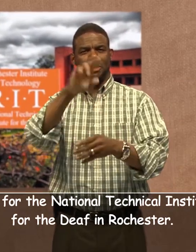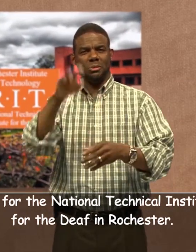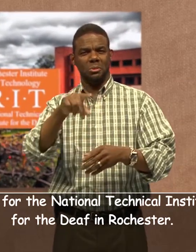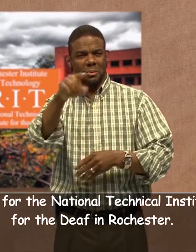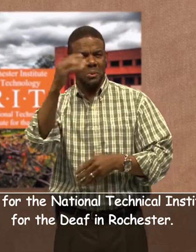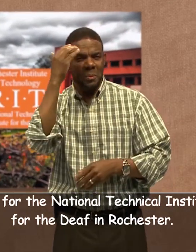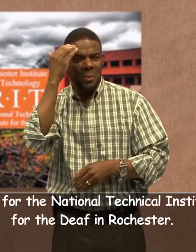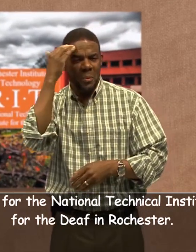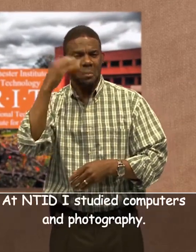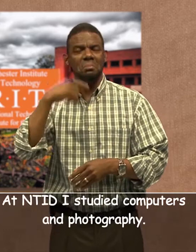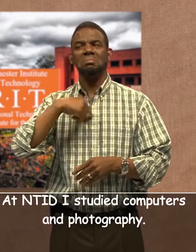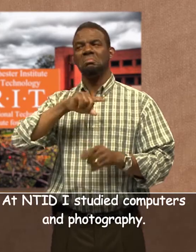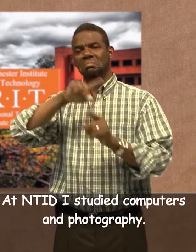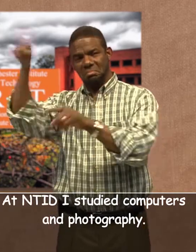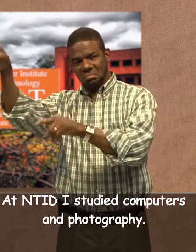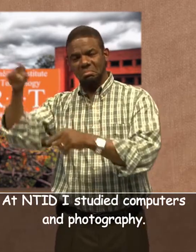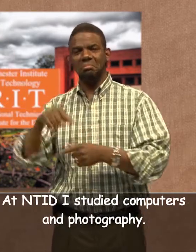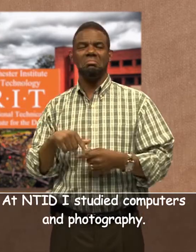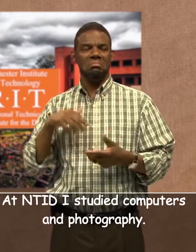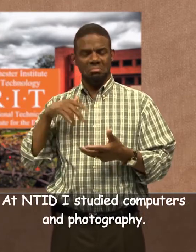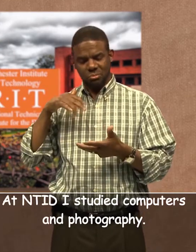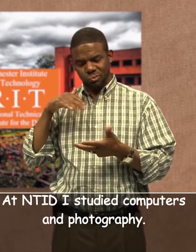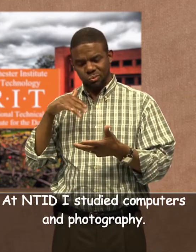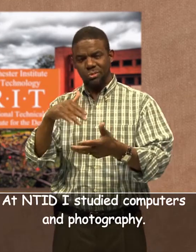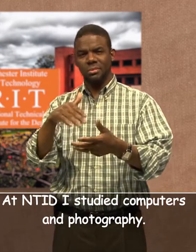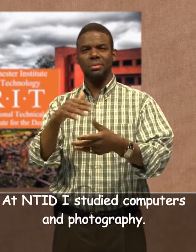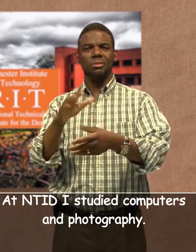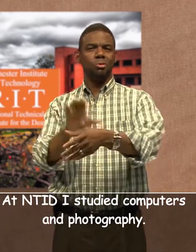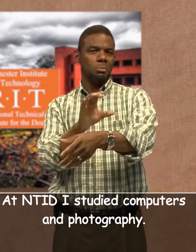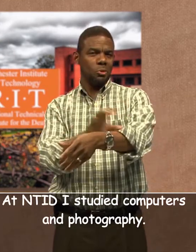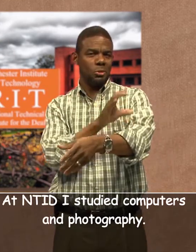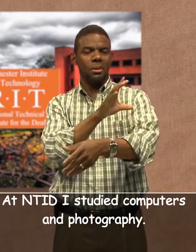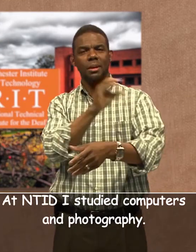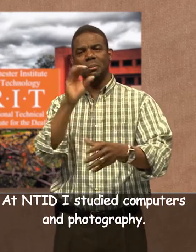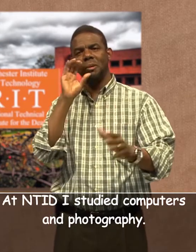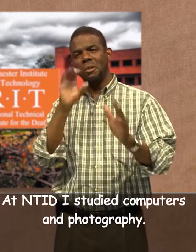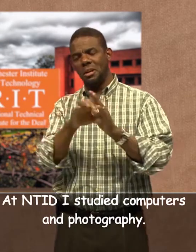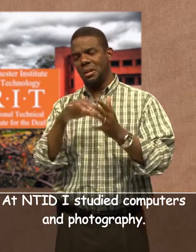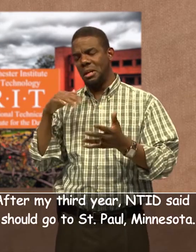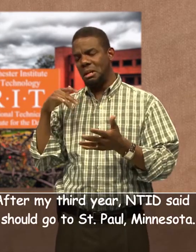Institute for the Deaf in Rochester. At NTID, I studied computers and photography.